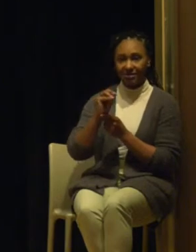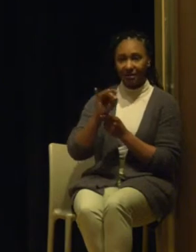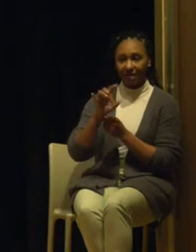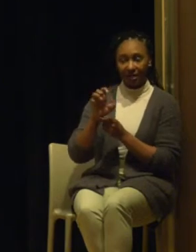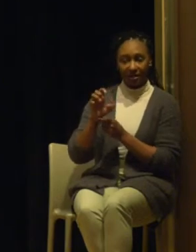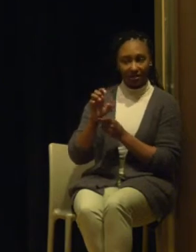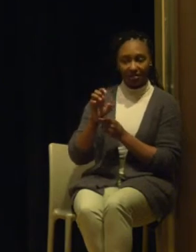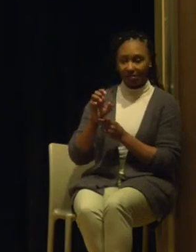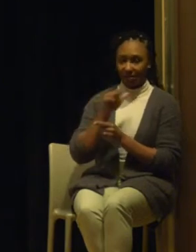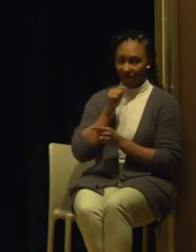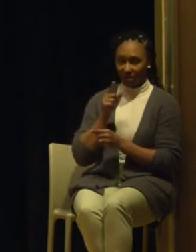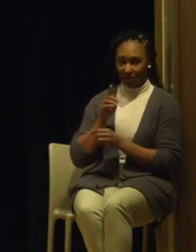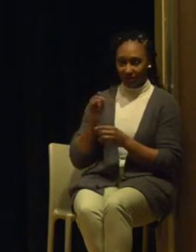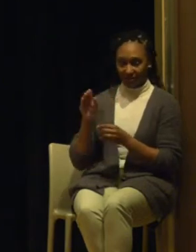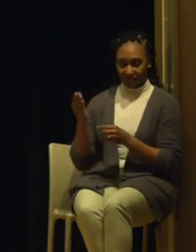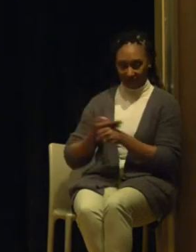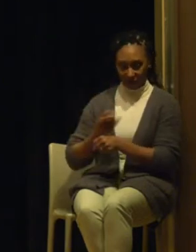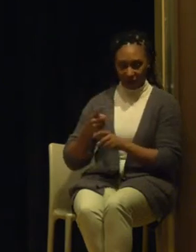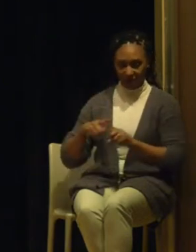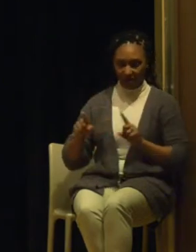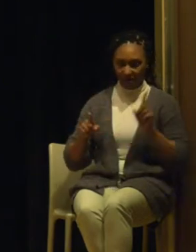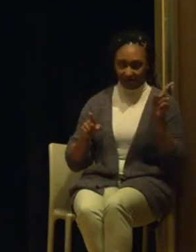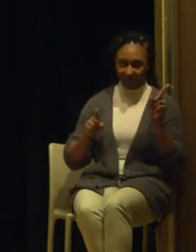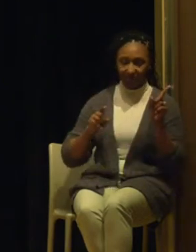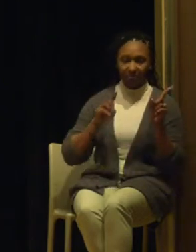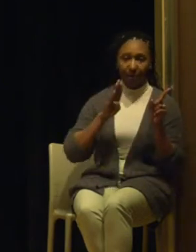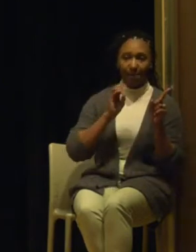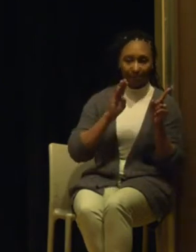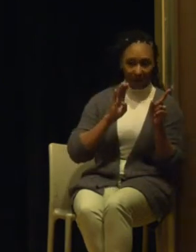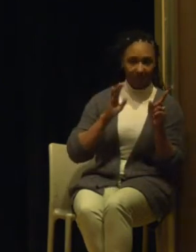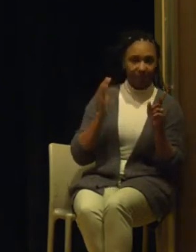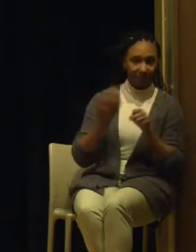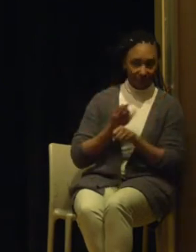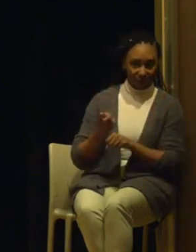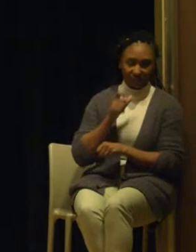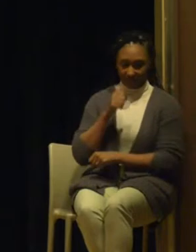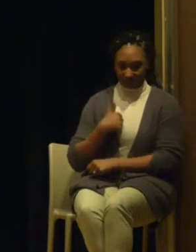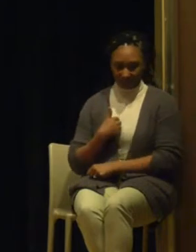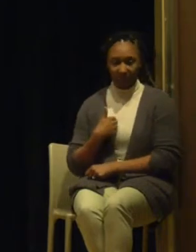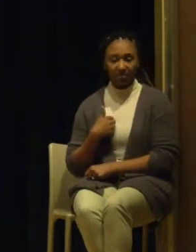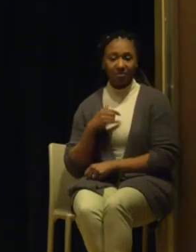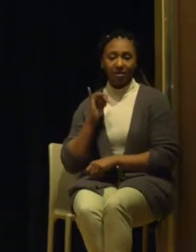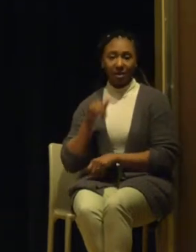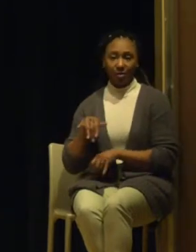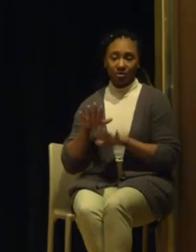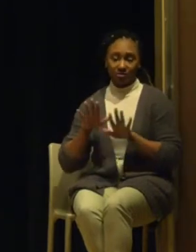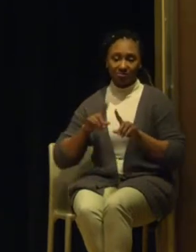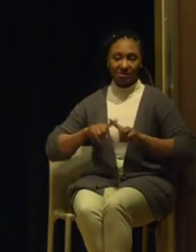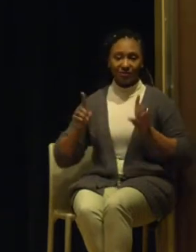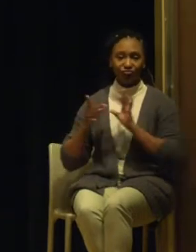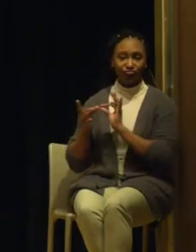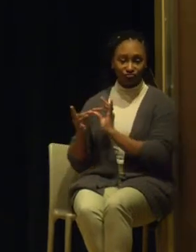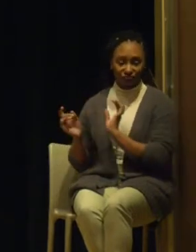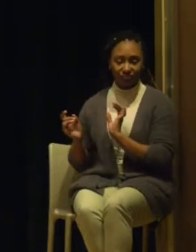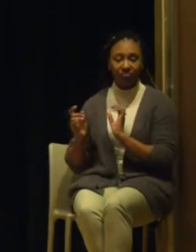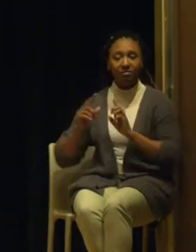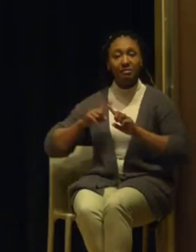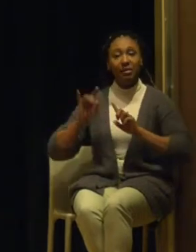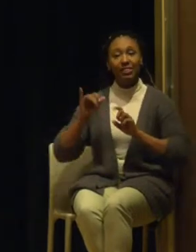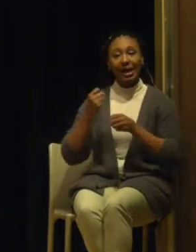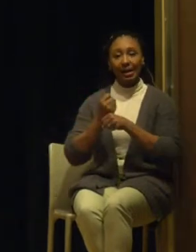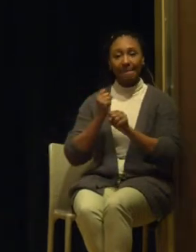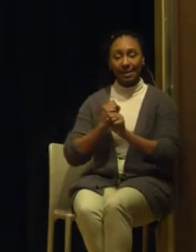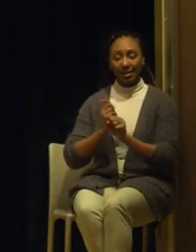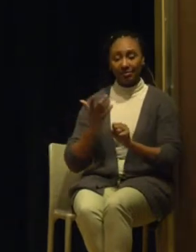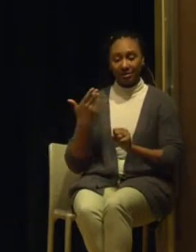fired him. But anyway, that was a whole side thing. But it did make me have to work